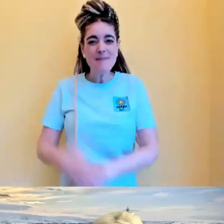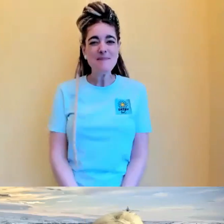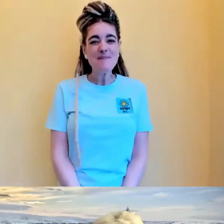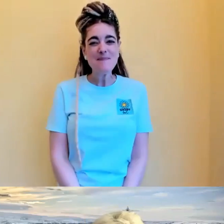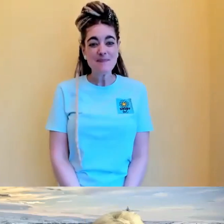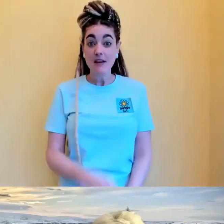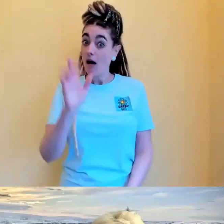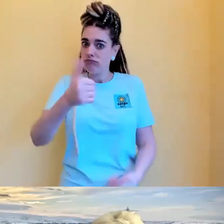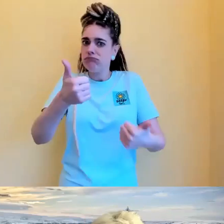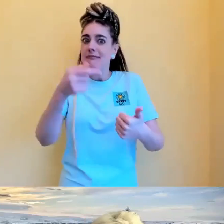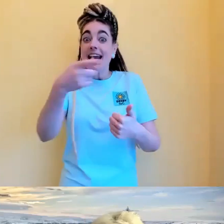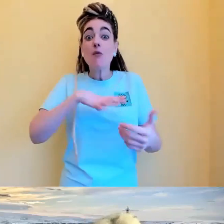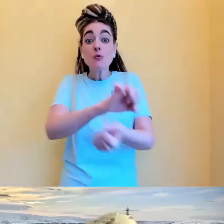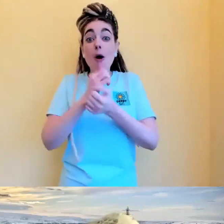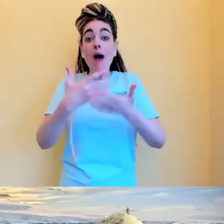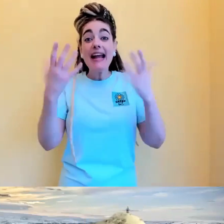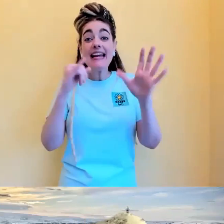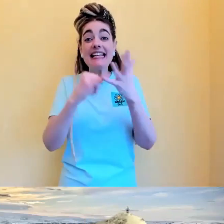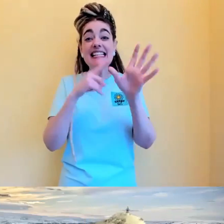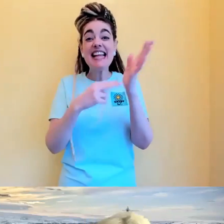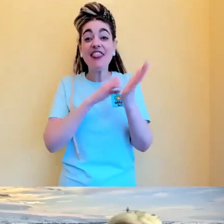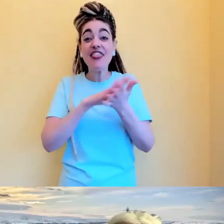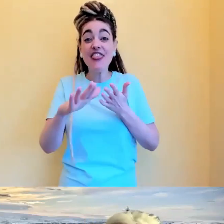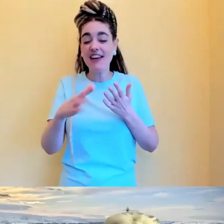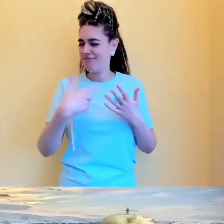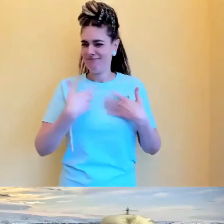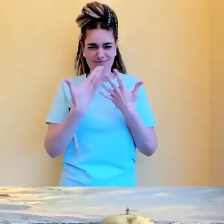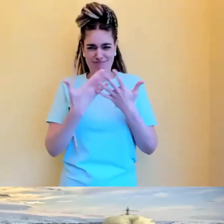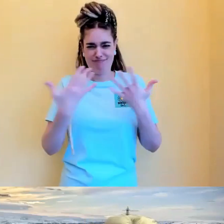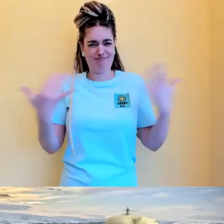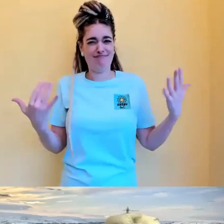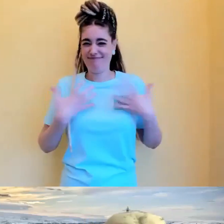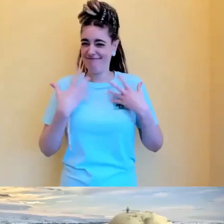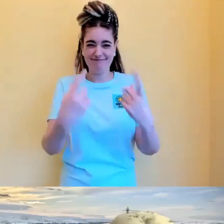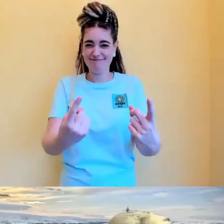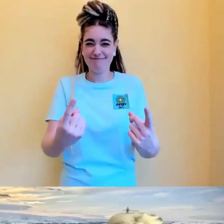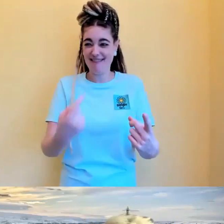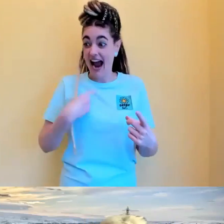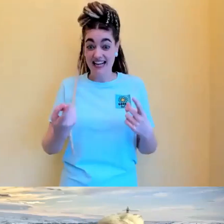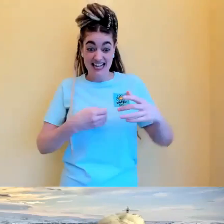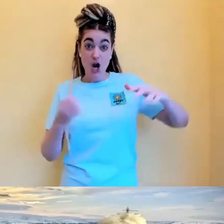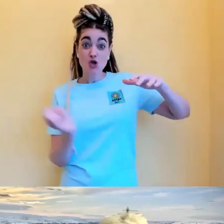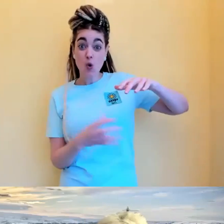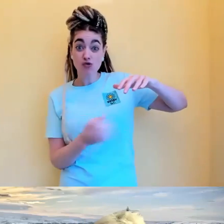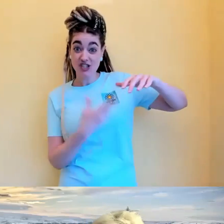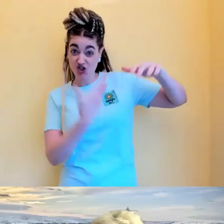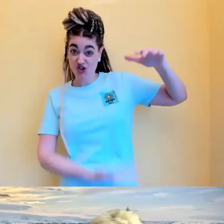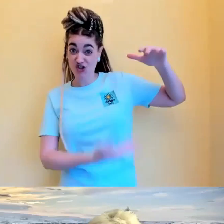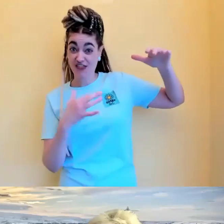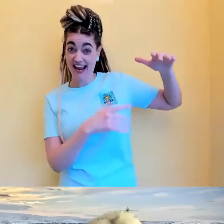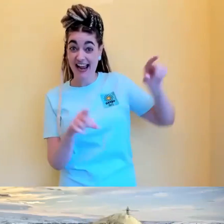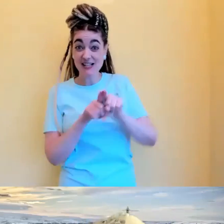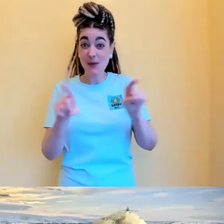borrow any synthesizers, I have quite a few. There's also quite a few in a storage locker somewhere else. So there's quite a few that are, and they don't all work the